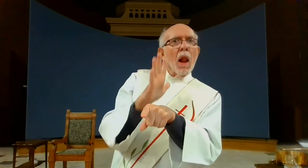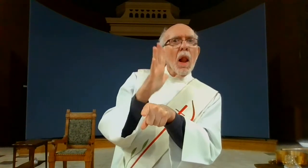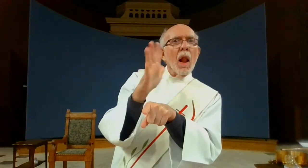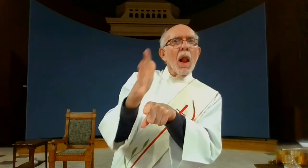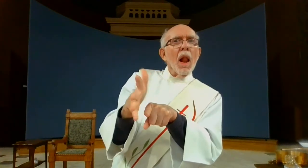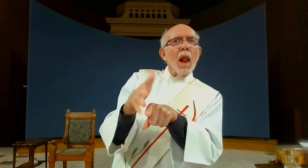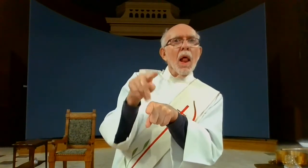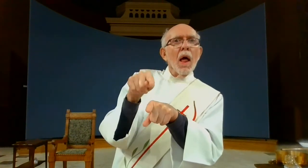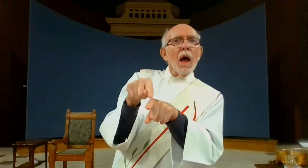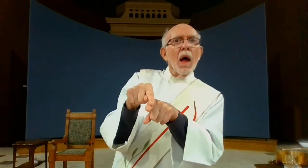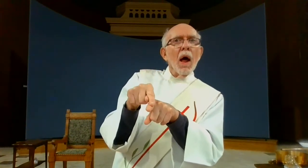Samuel